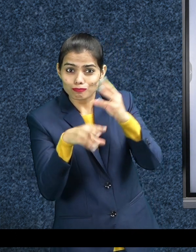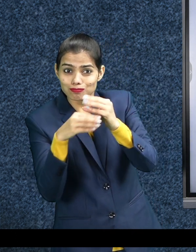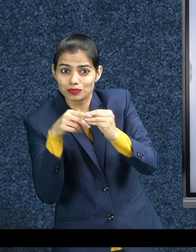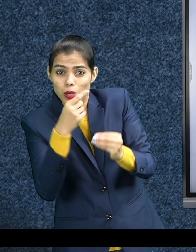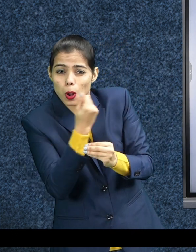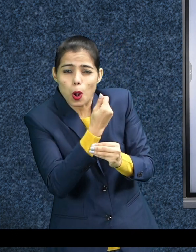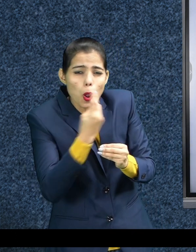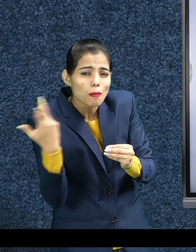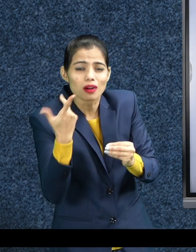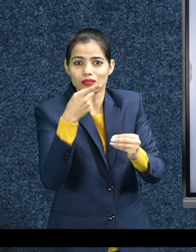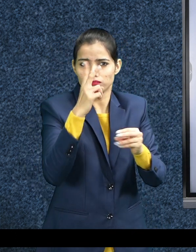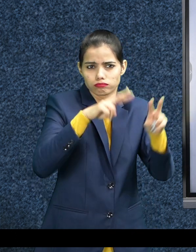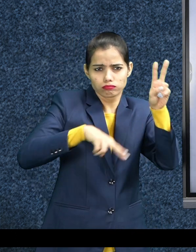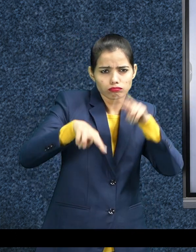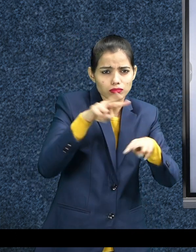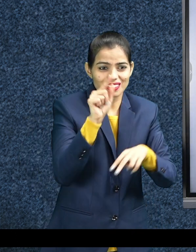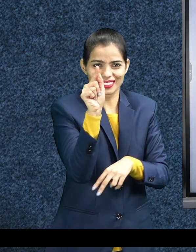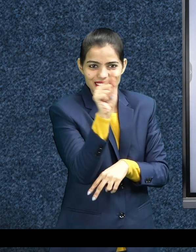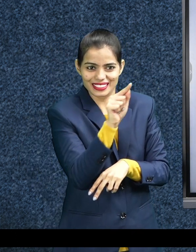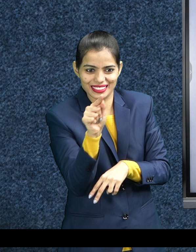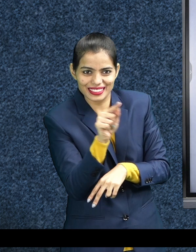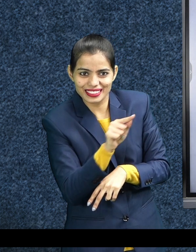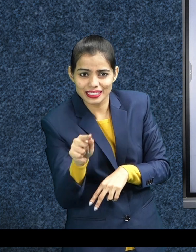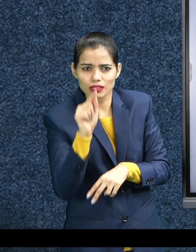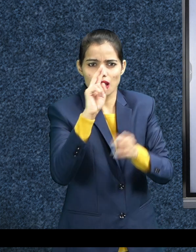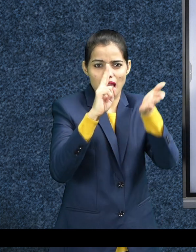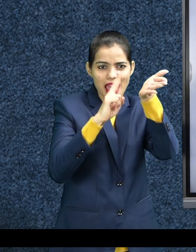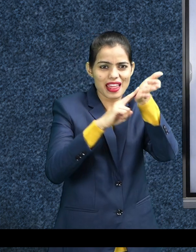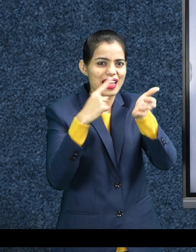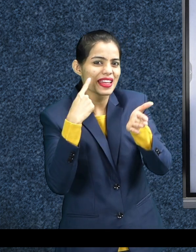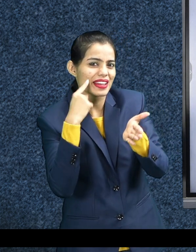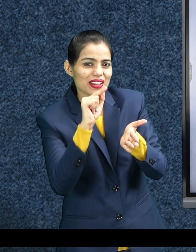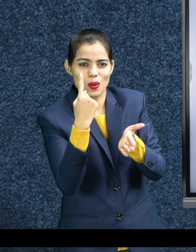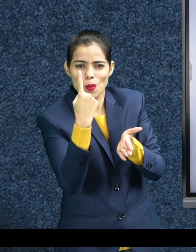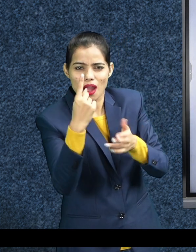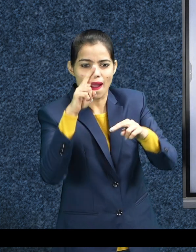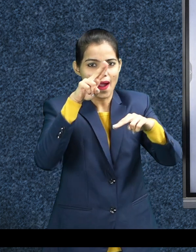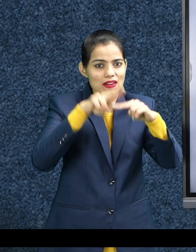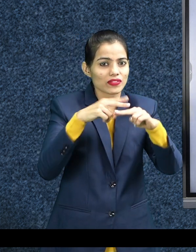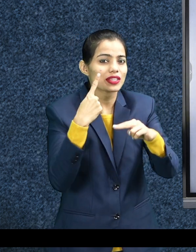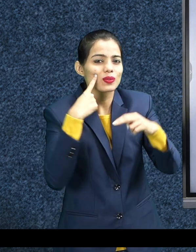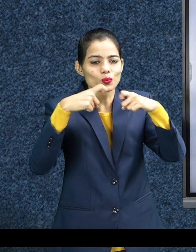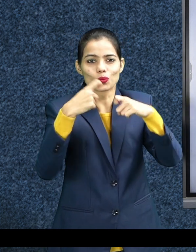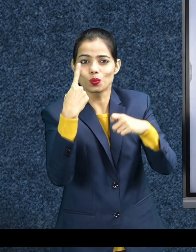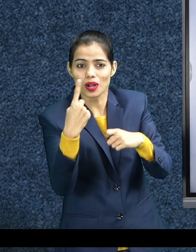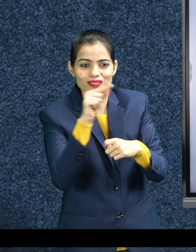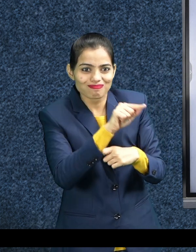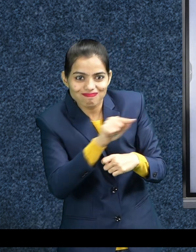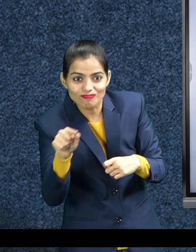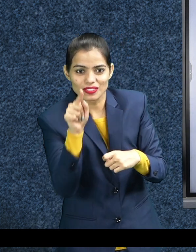to summation of I is equal to 1 to n fi xi by summation of I is equal to 1